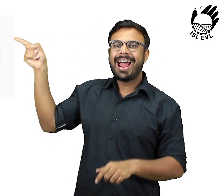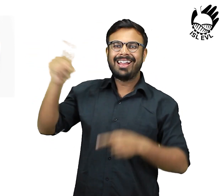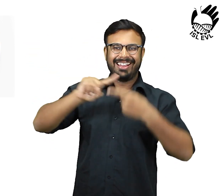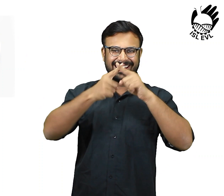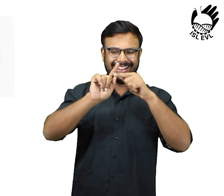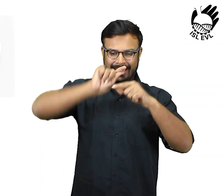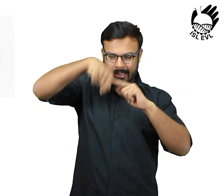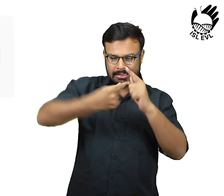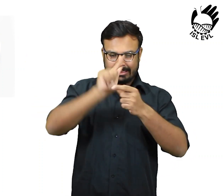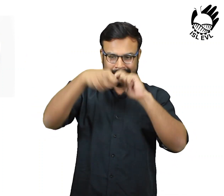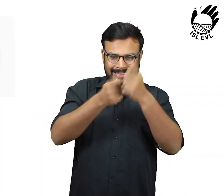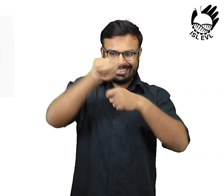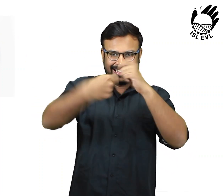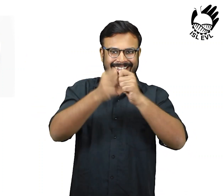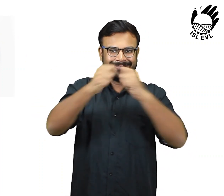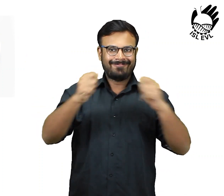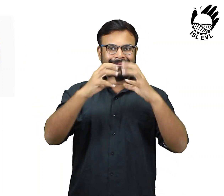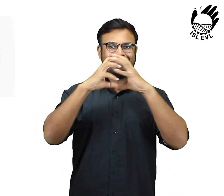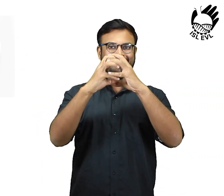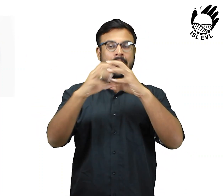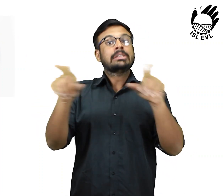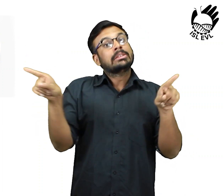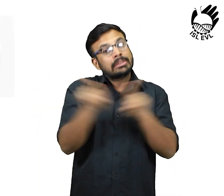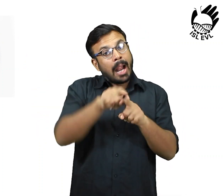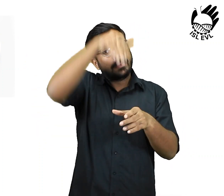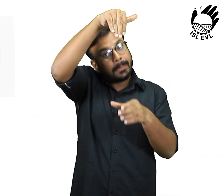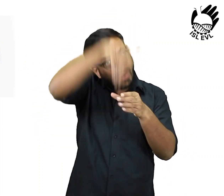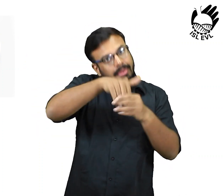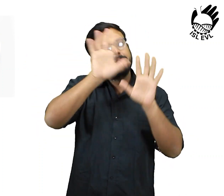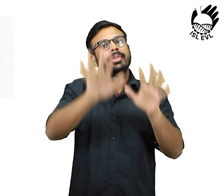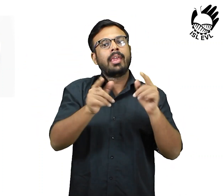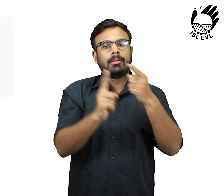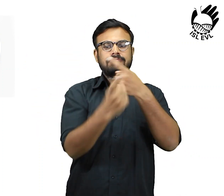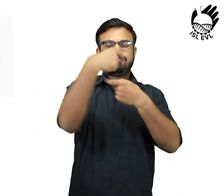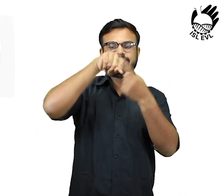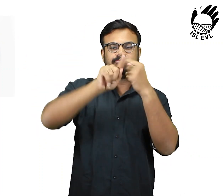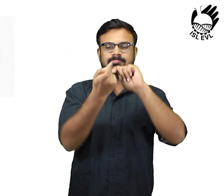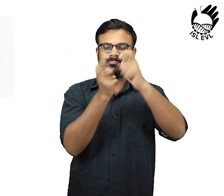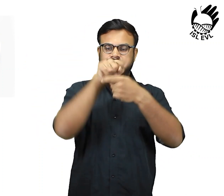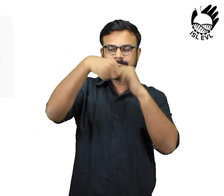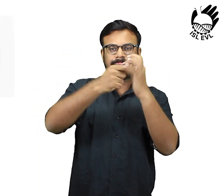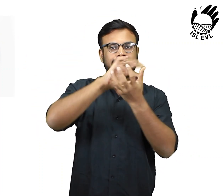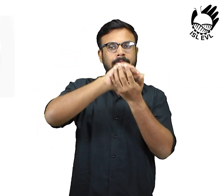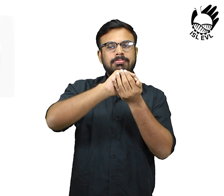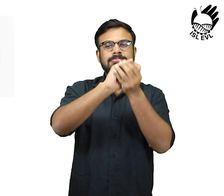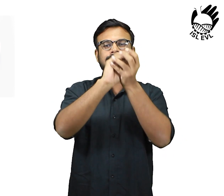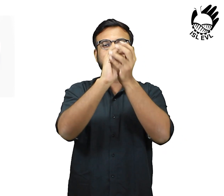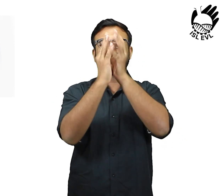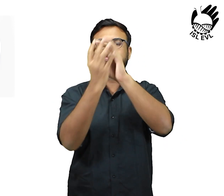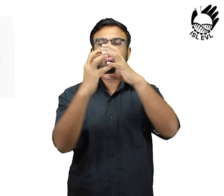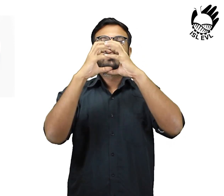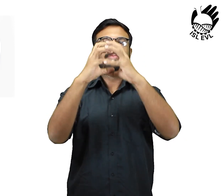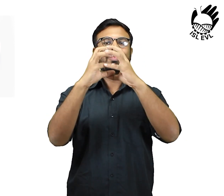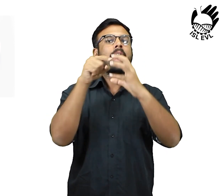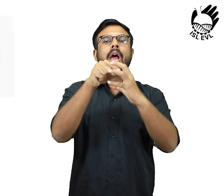they tend to cross-link and they form chemical bonds so that the strings get